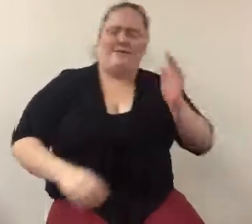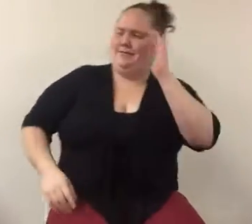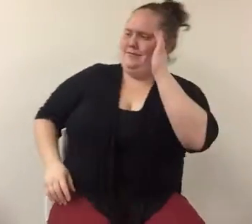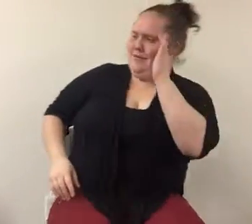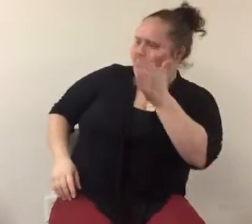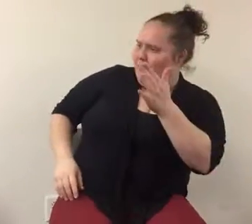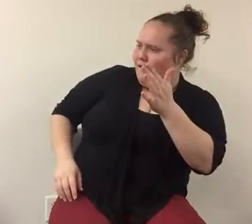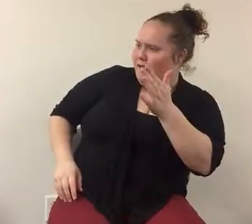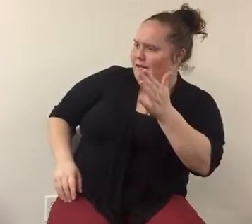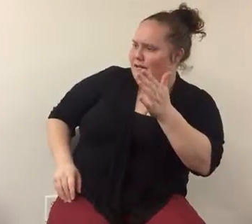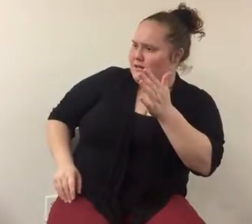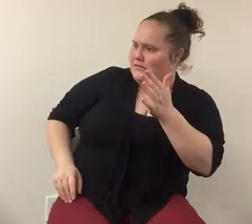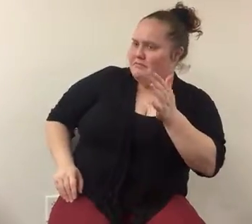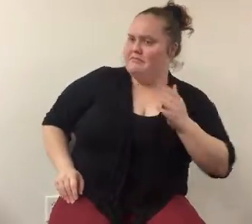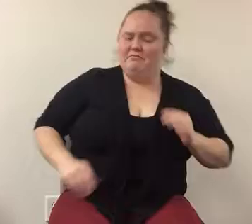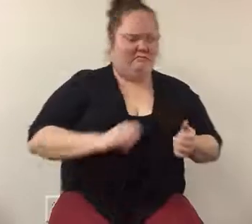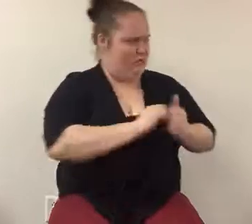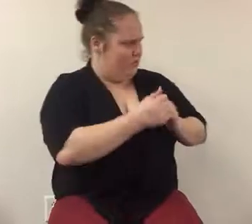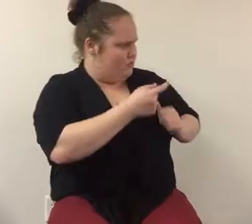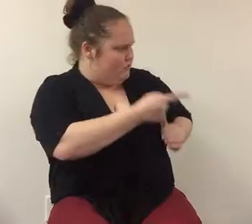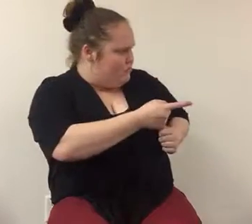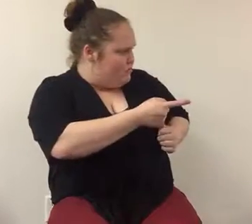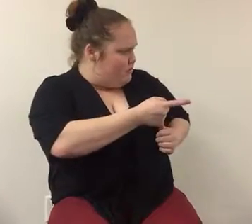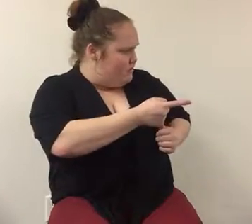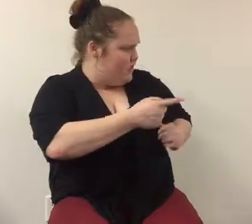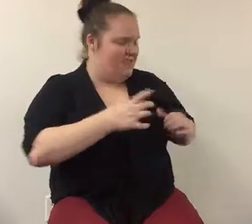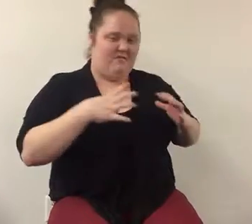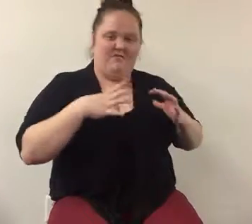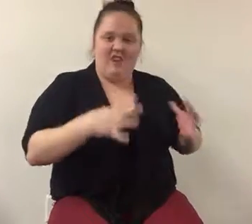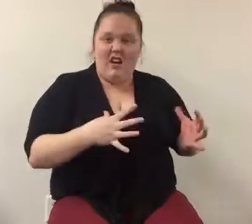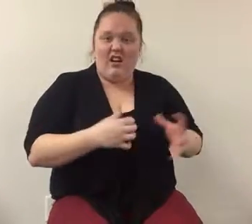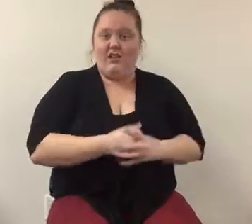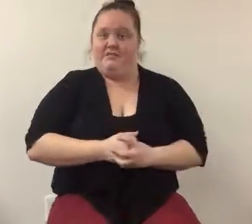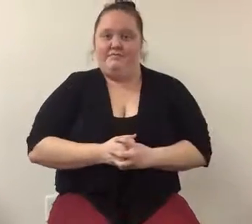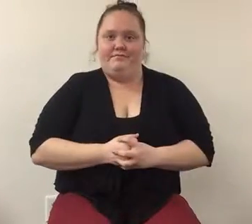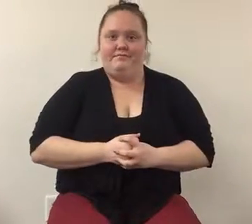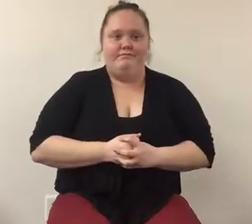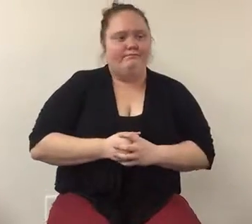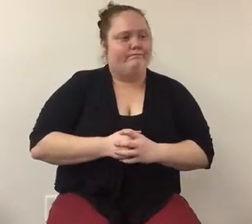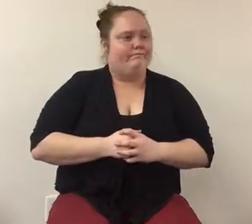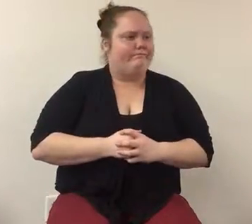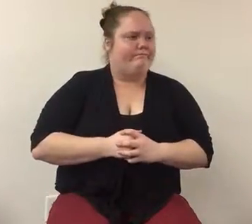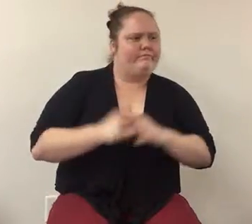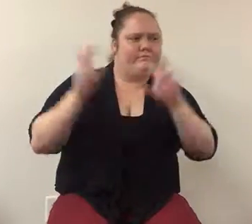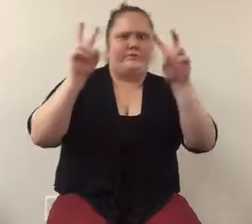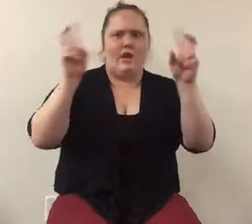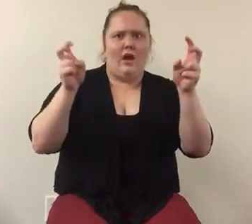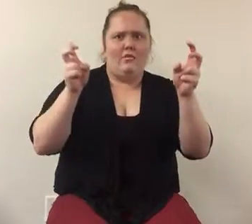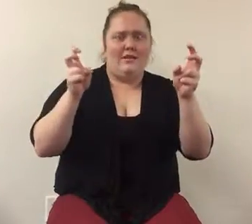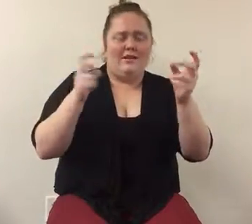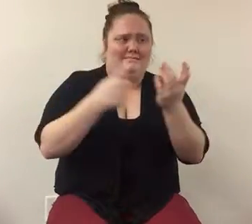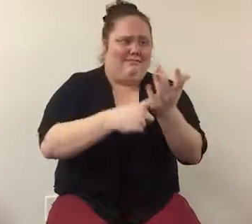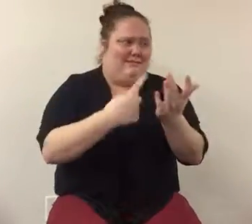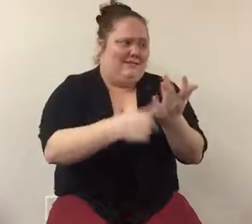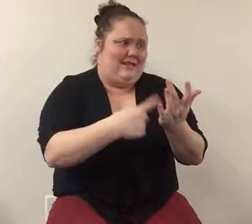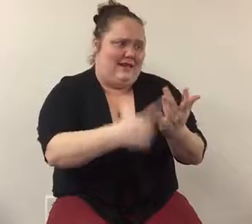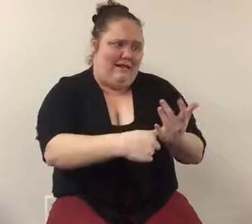on there is relatively organic. I don't have any particular thing I say to the patient other than, you're going to do great, we're going to get things